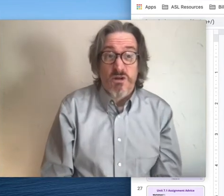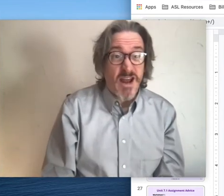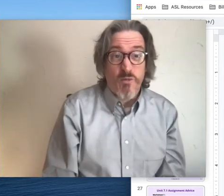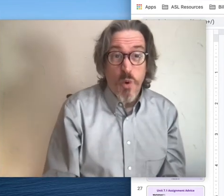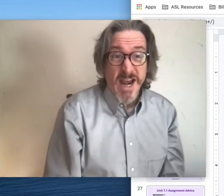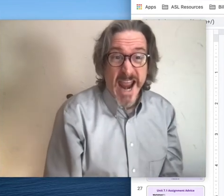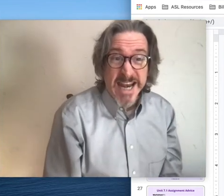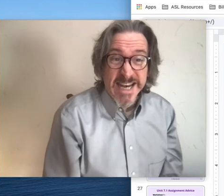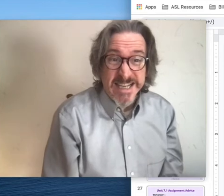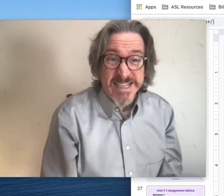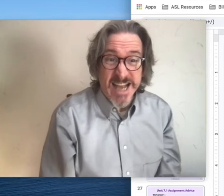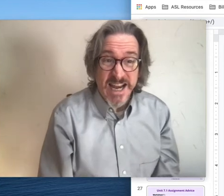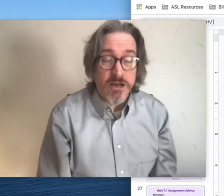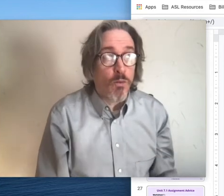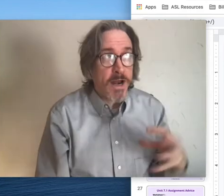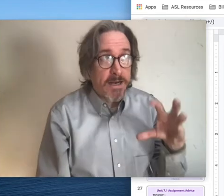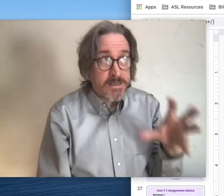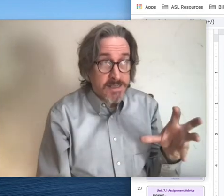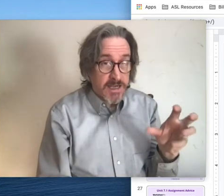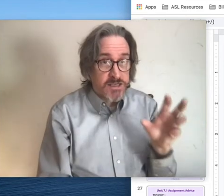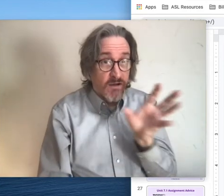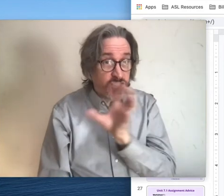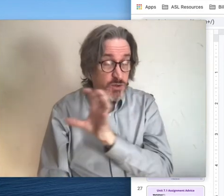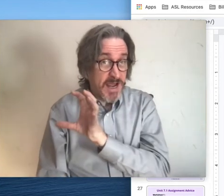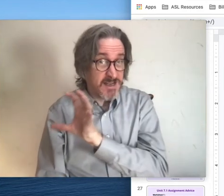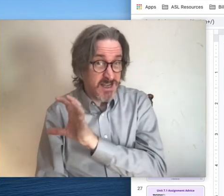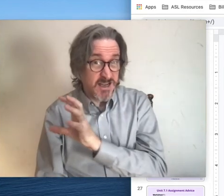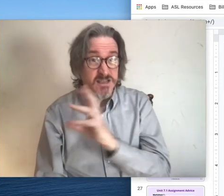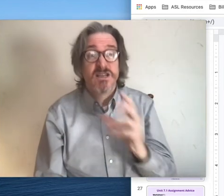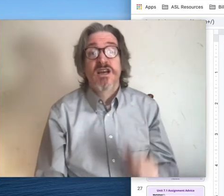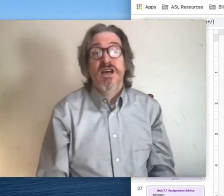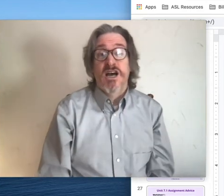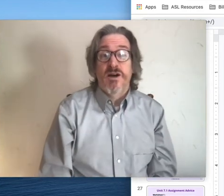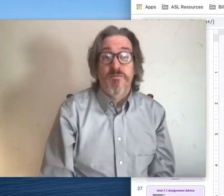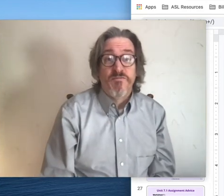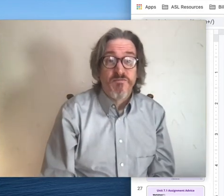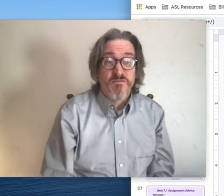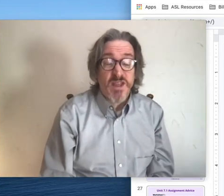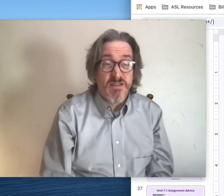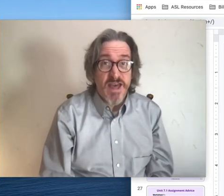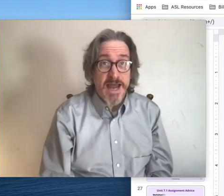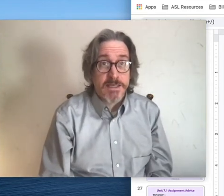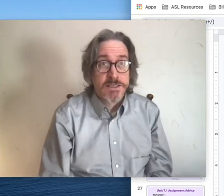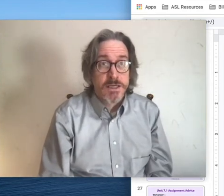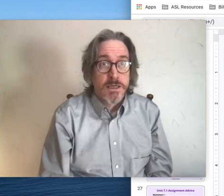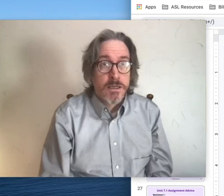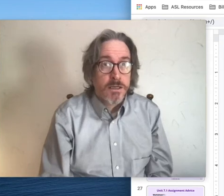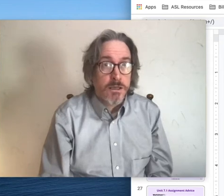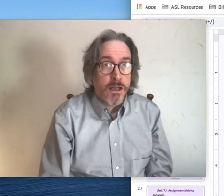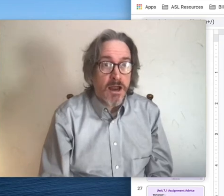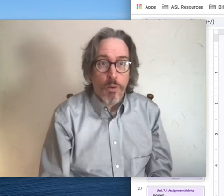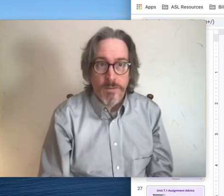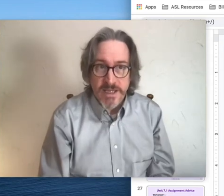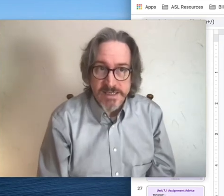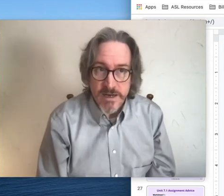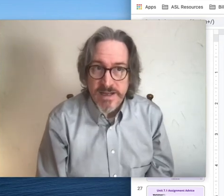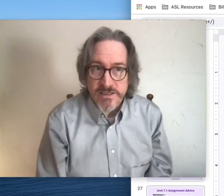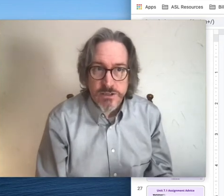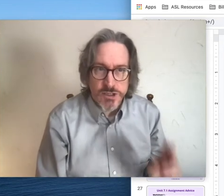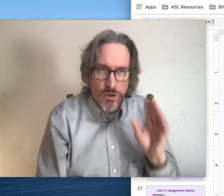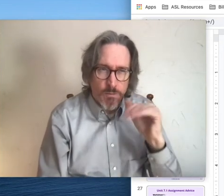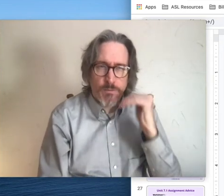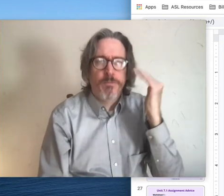there are a lot of one-handed signs of two-hand signs that will be easy